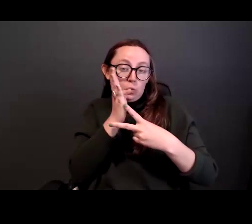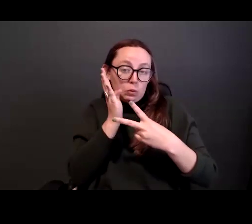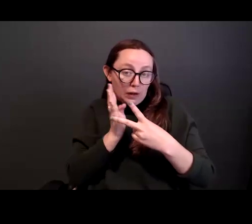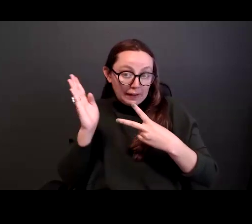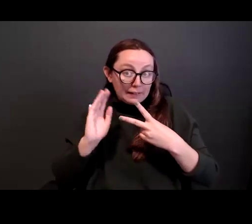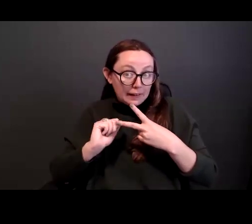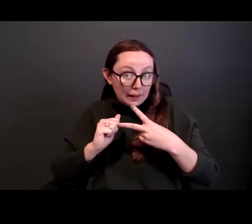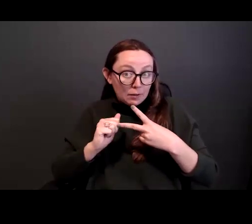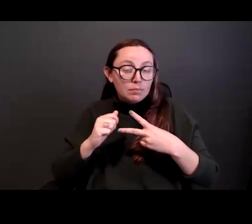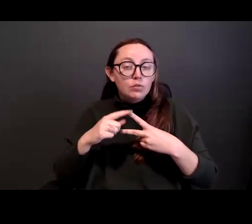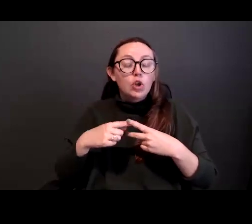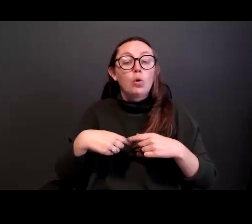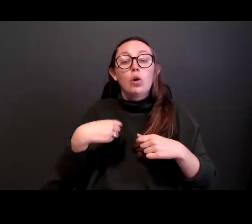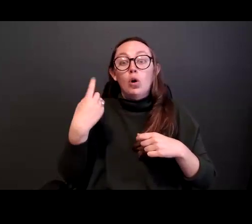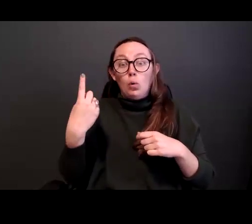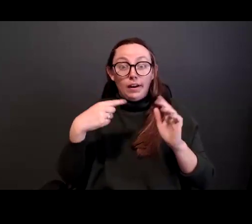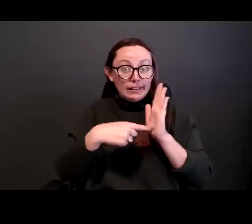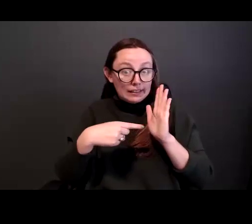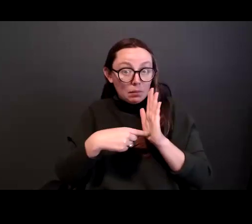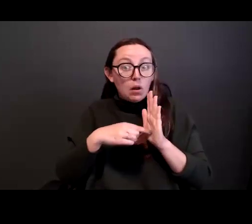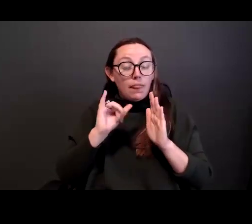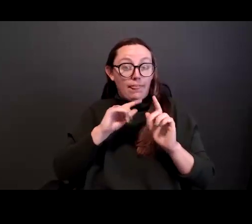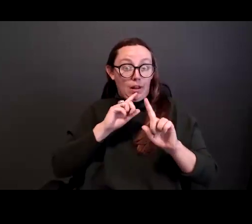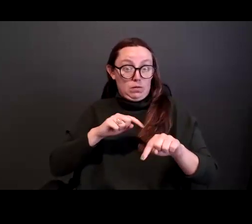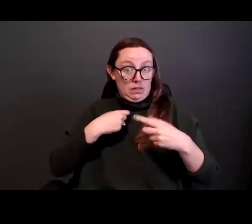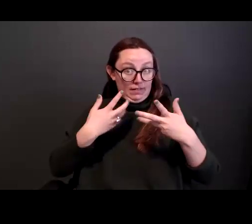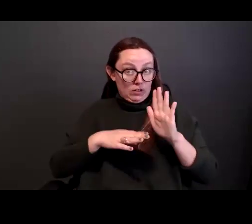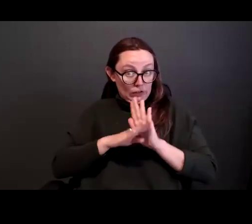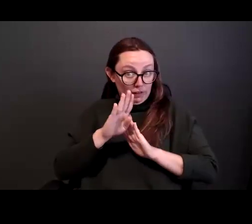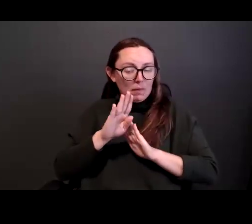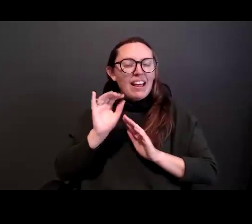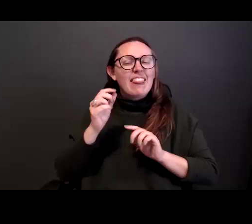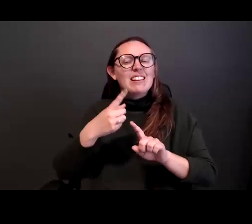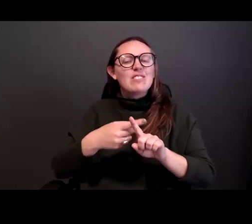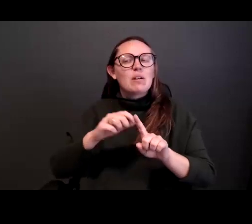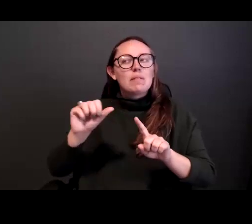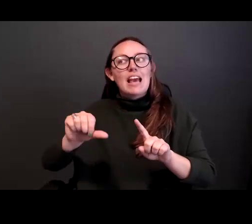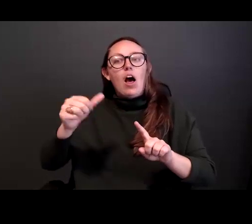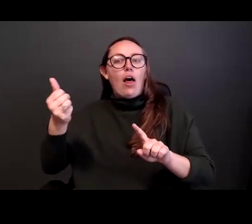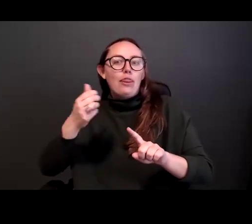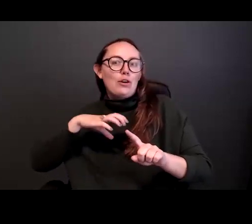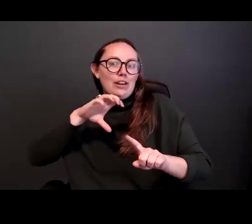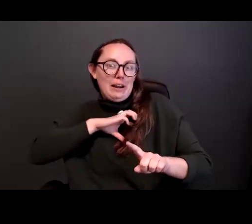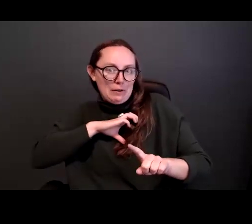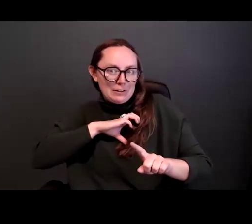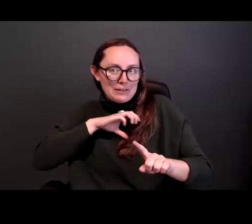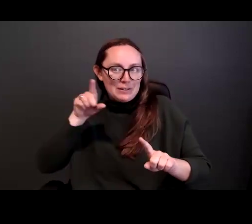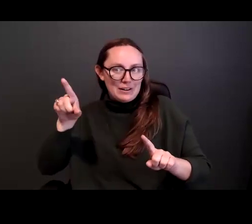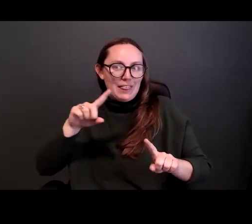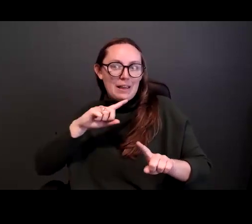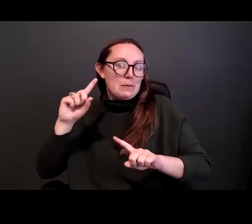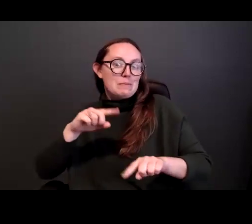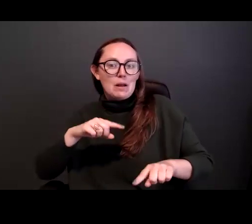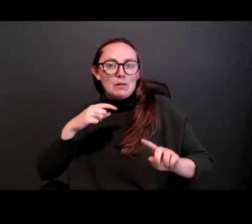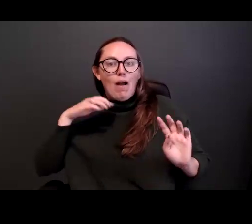other character, if you will, the other person in this exchange that we happen to find in this monologue. And so I made